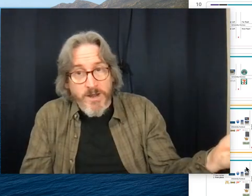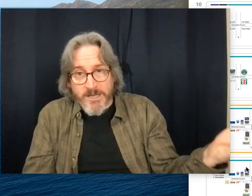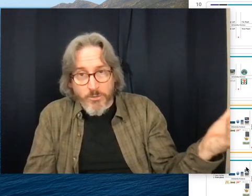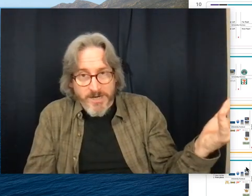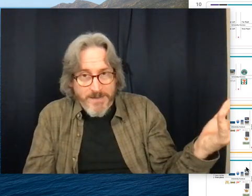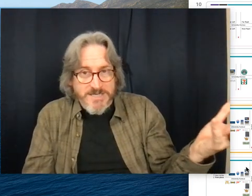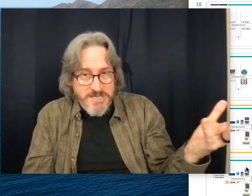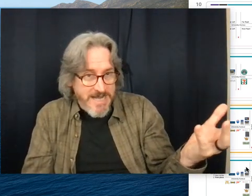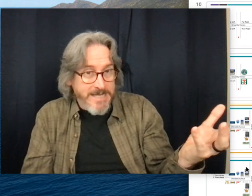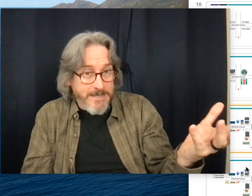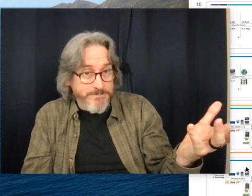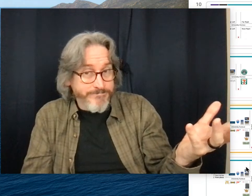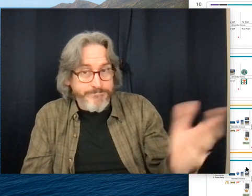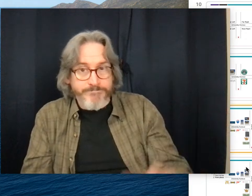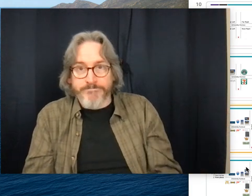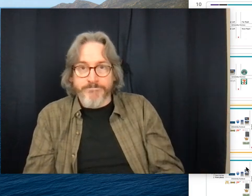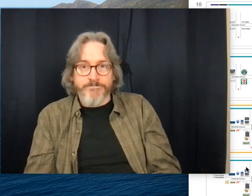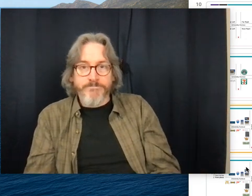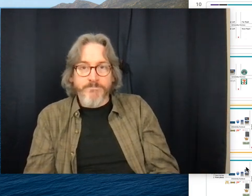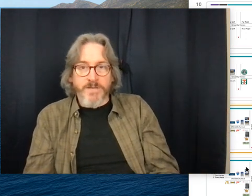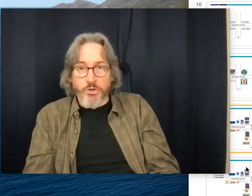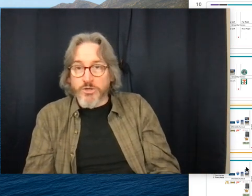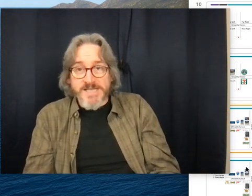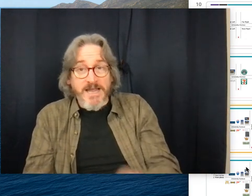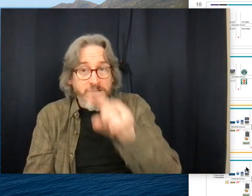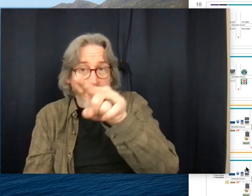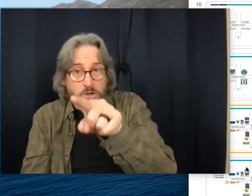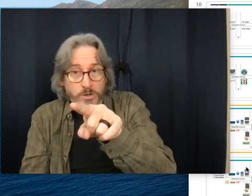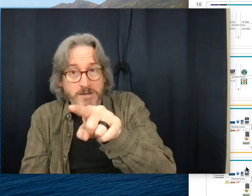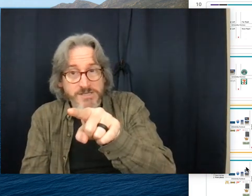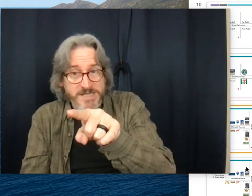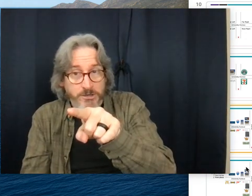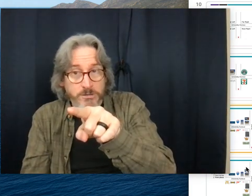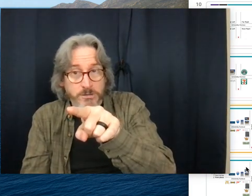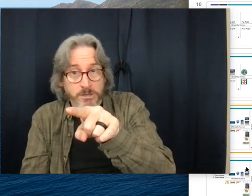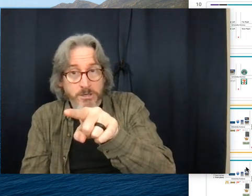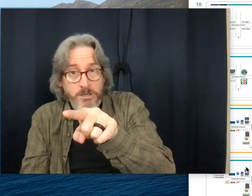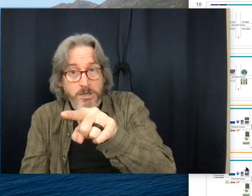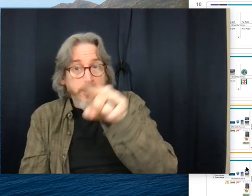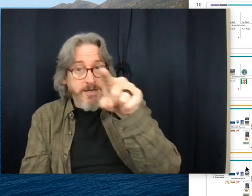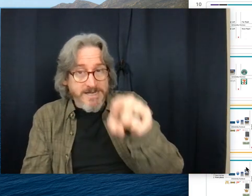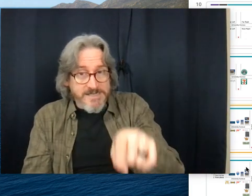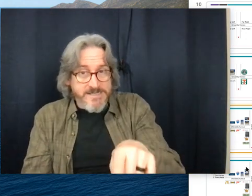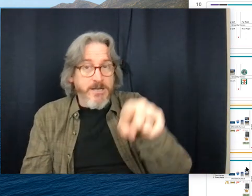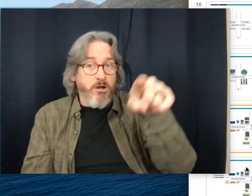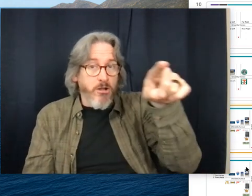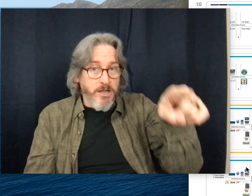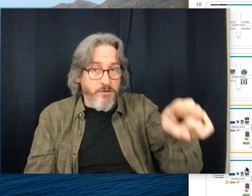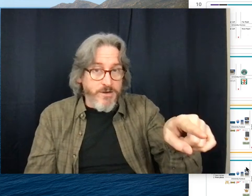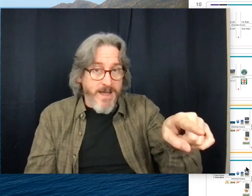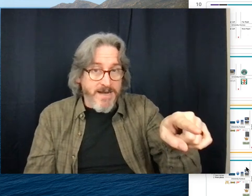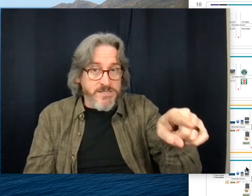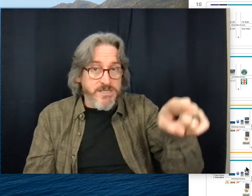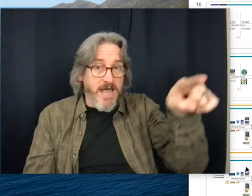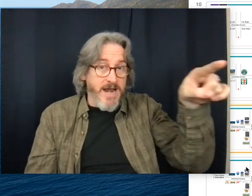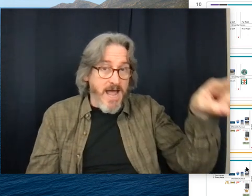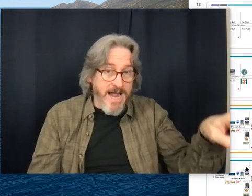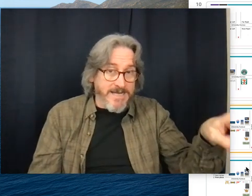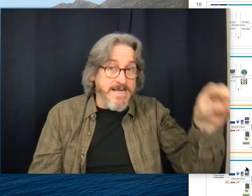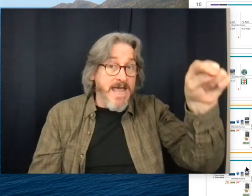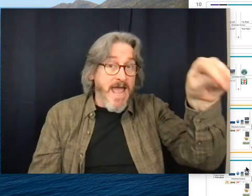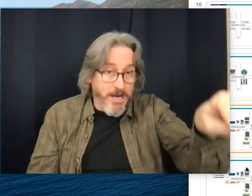whatever way you want to get me to the IKEA. You could say courthouse is here, next is City Hall and Remax